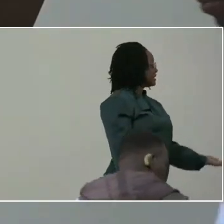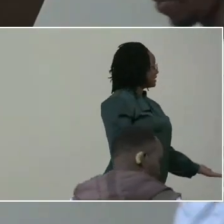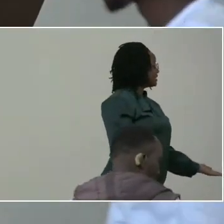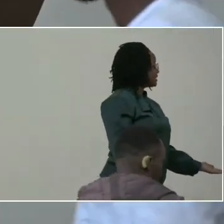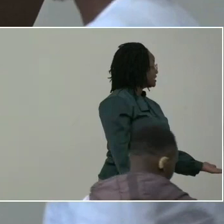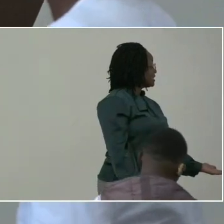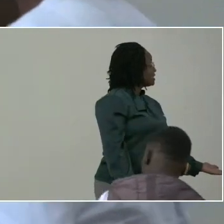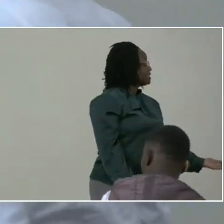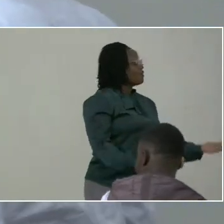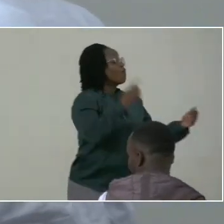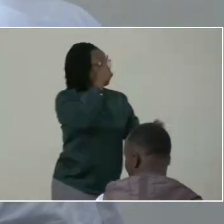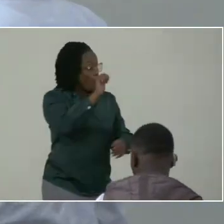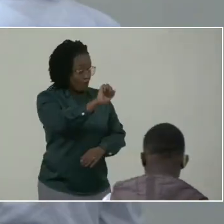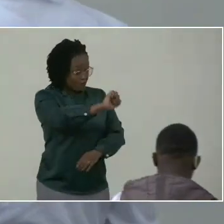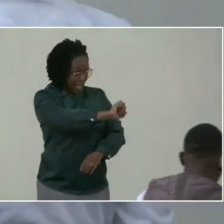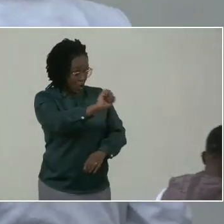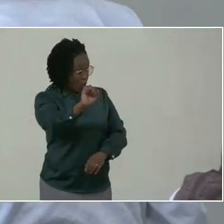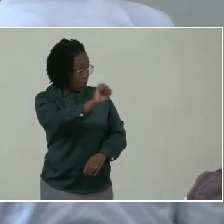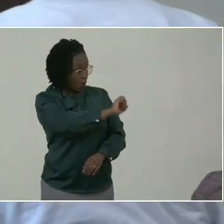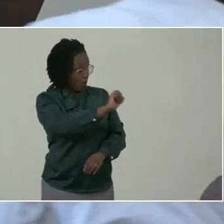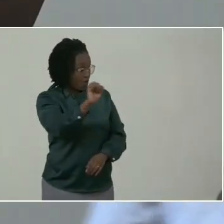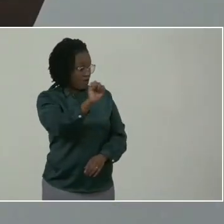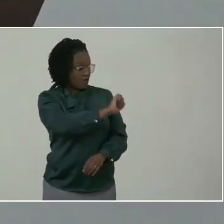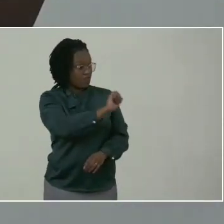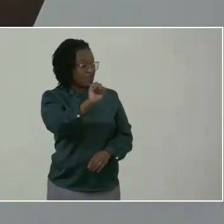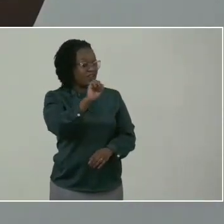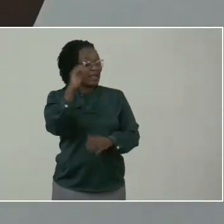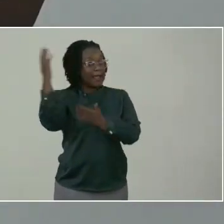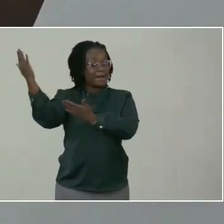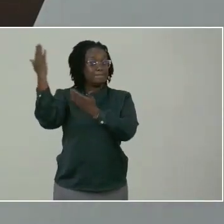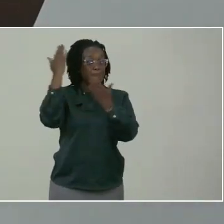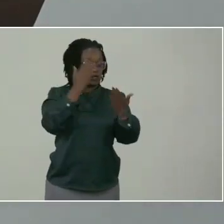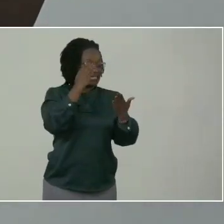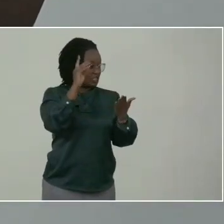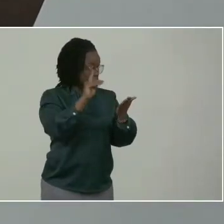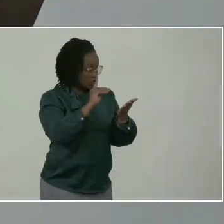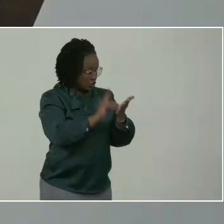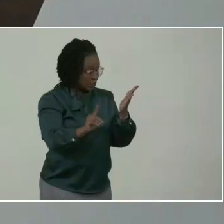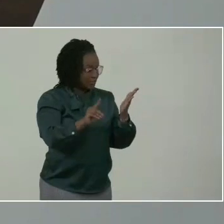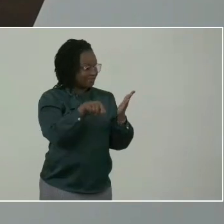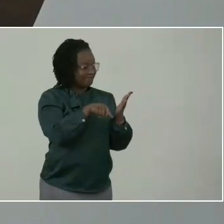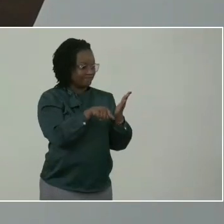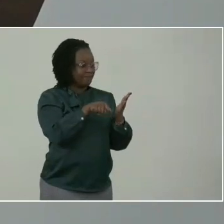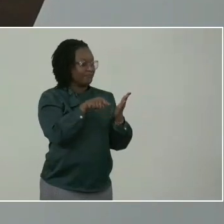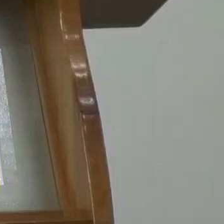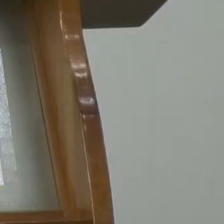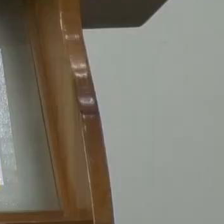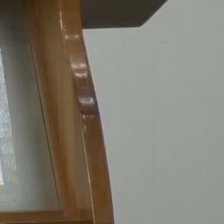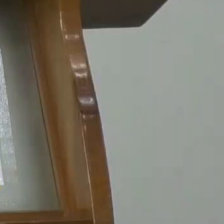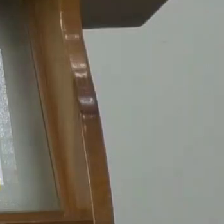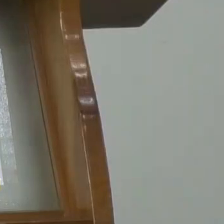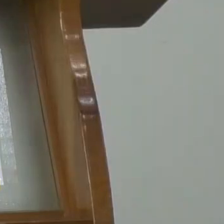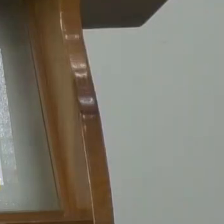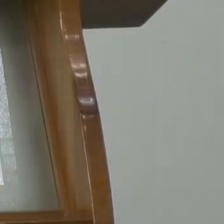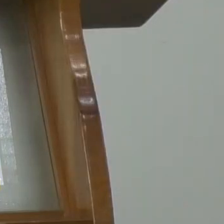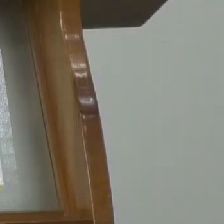Okay, now, for vehicles, let me close with this. For vehicles, it's dependent on the CC of